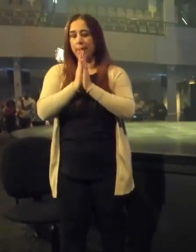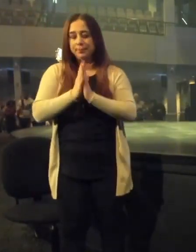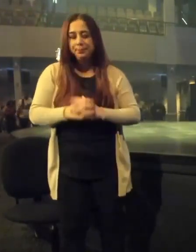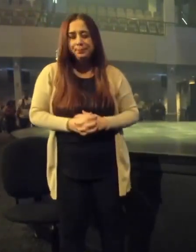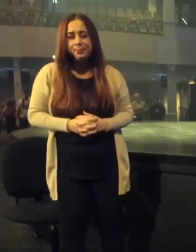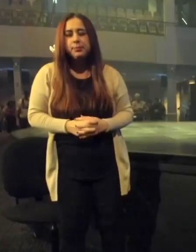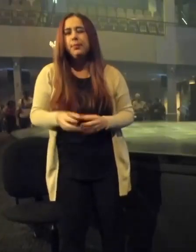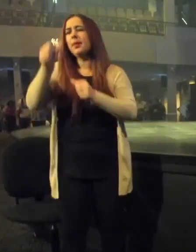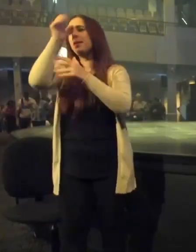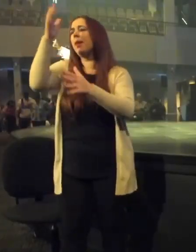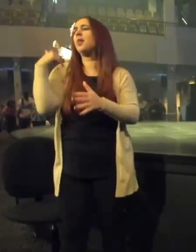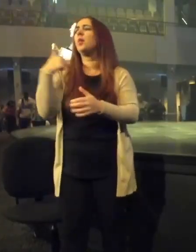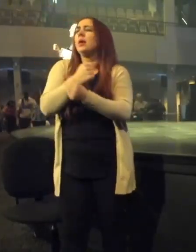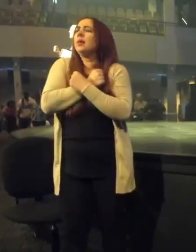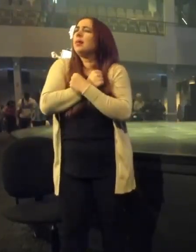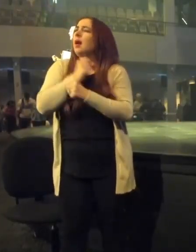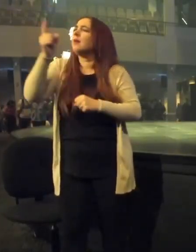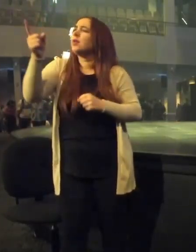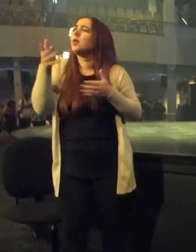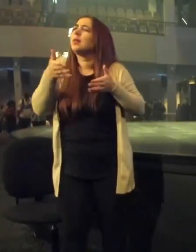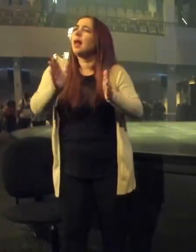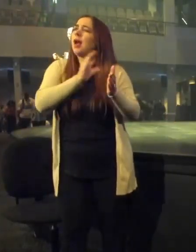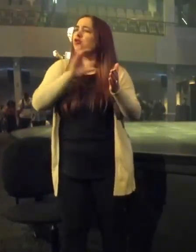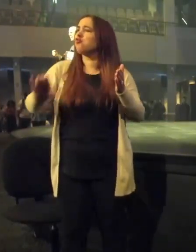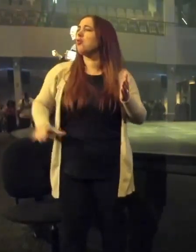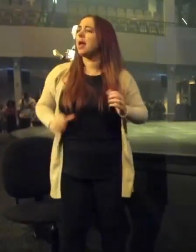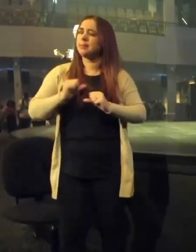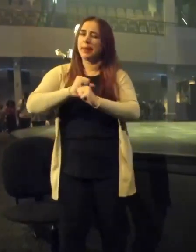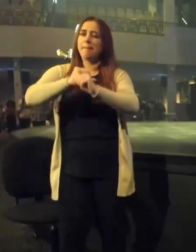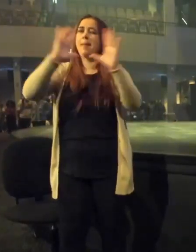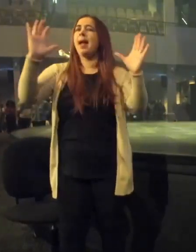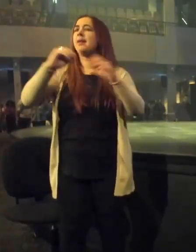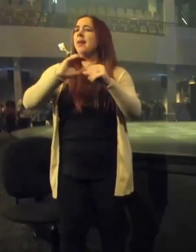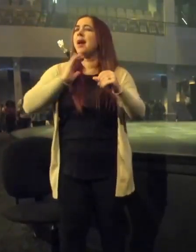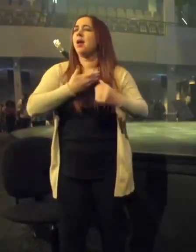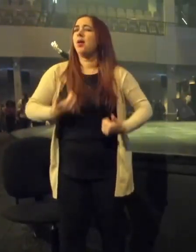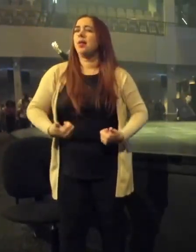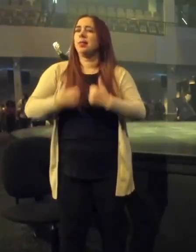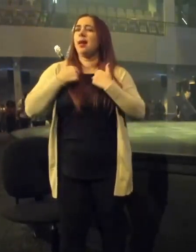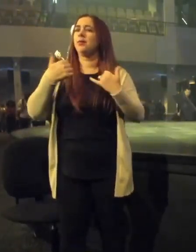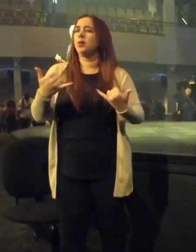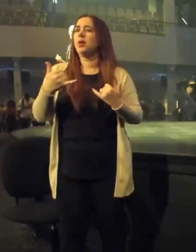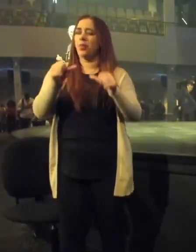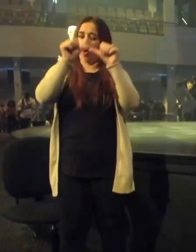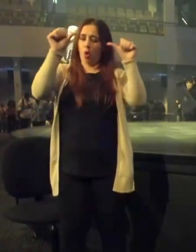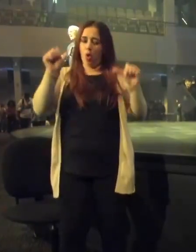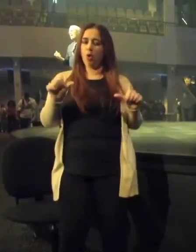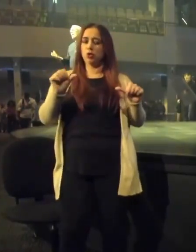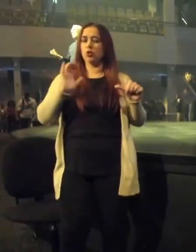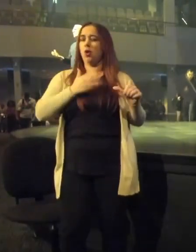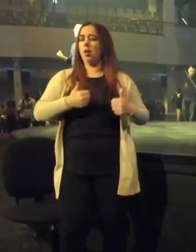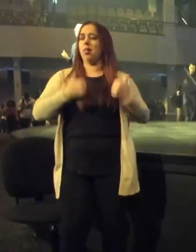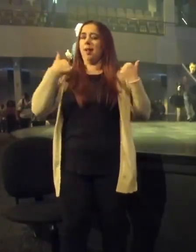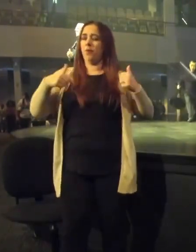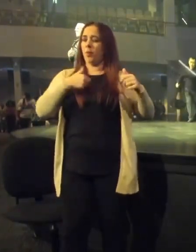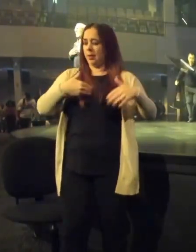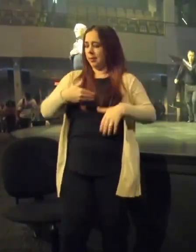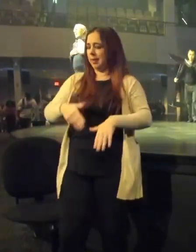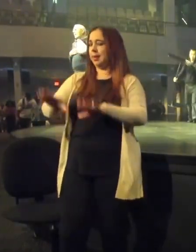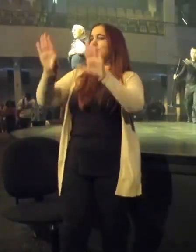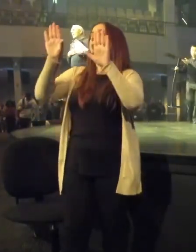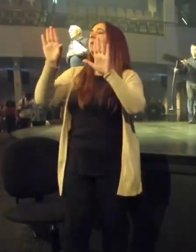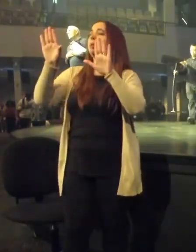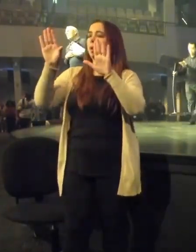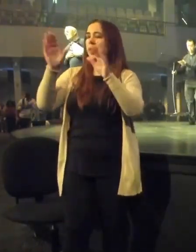you. May Christ be magnified in our lives today. From the altar of our lives, Lord, as we lay down before you this